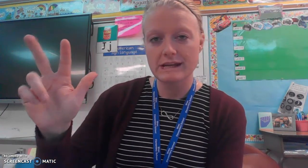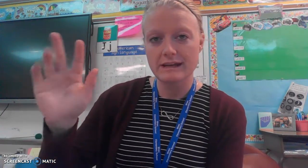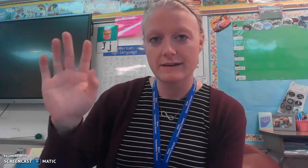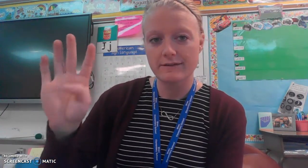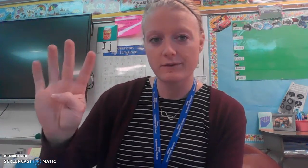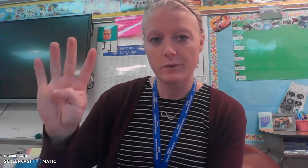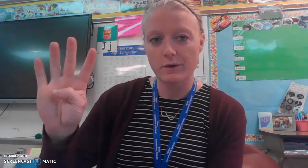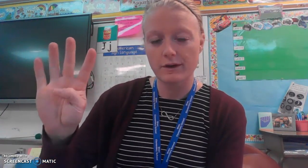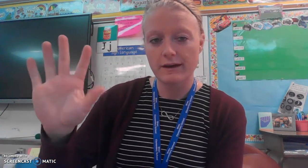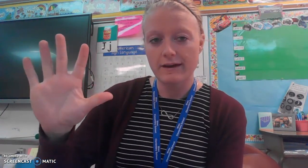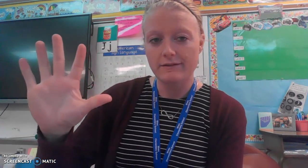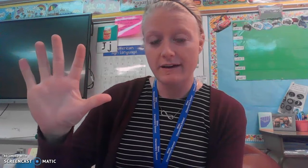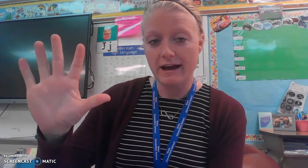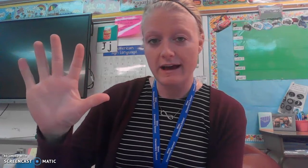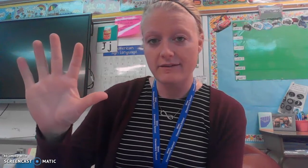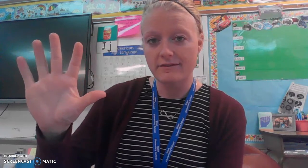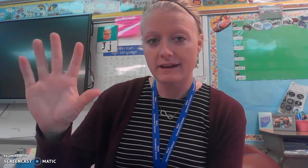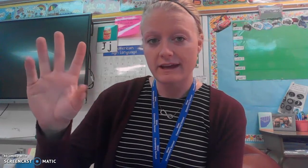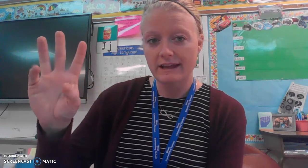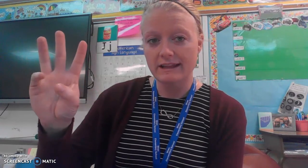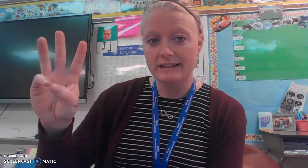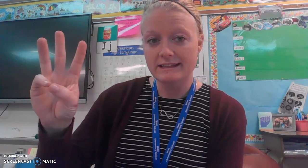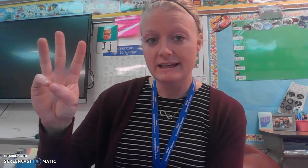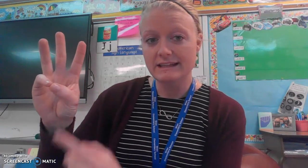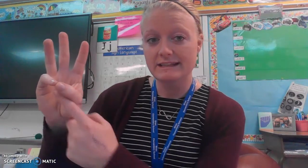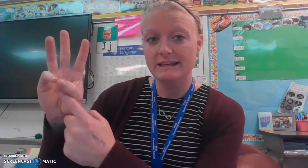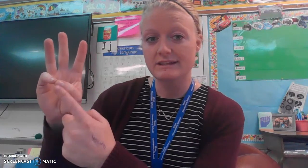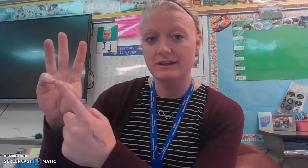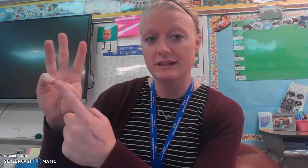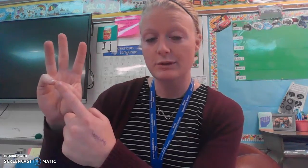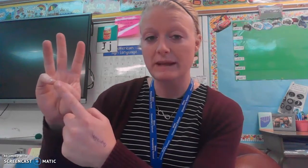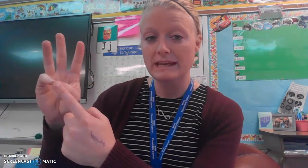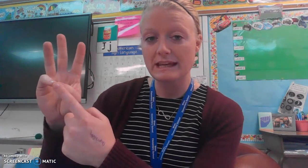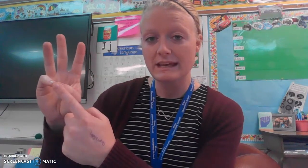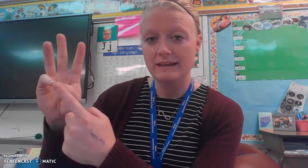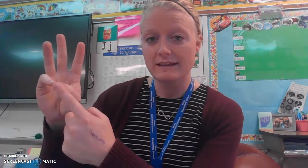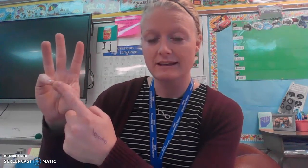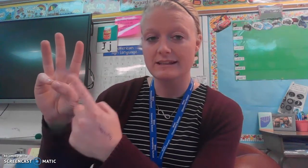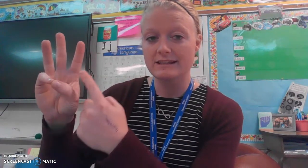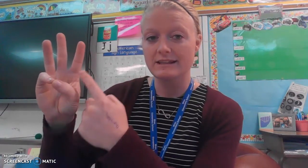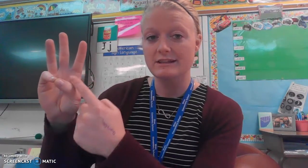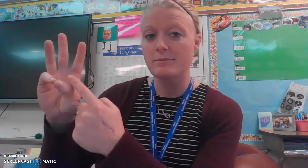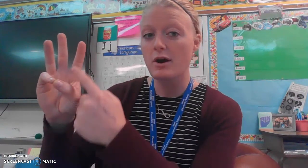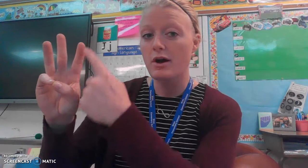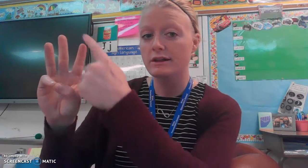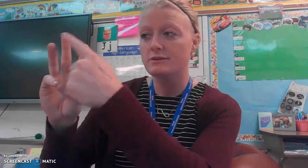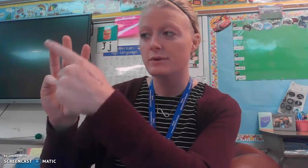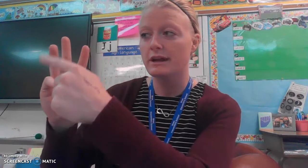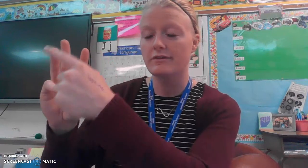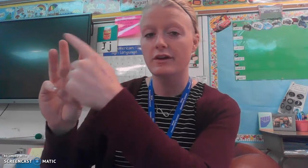3, 4, 5, and then 6 starts at your pinky because it's the smallest one out of all